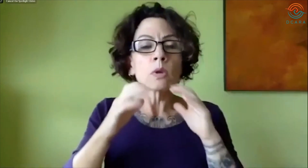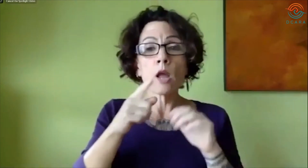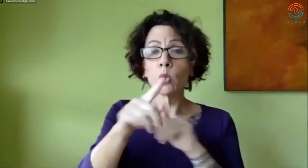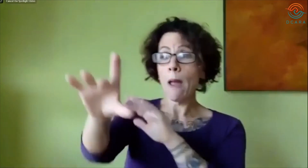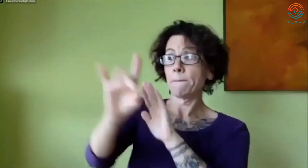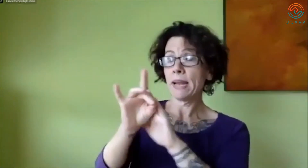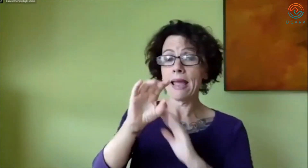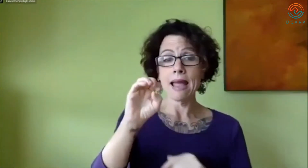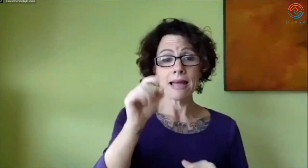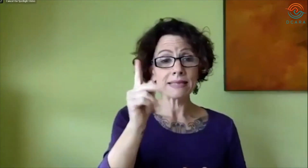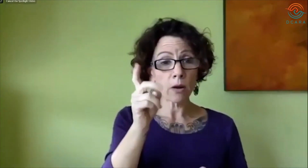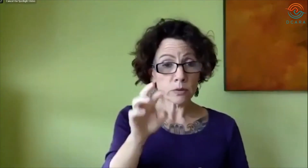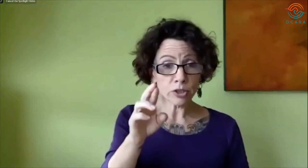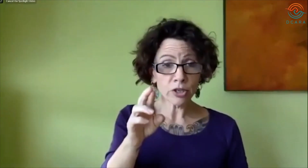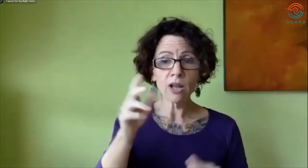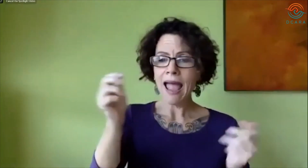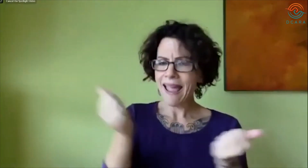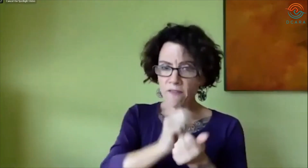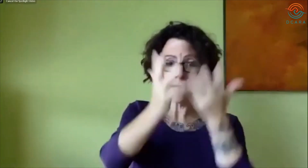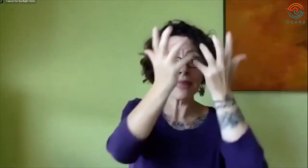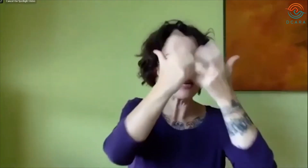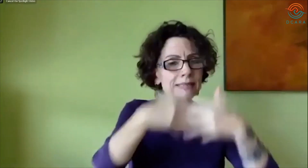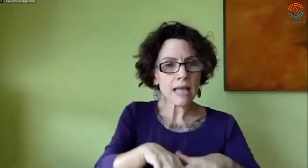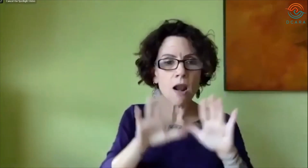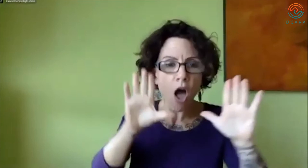will before I pass away? Yes, please do.